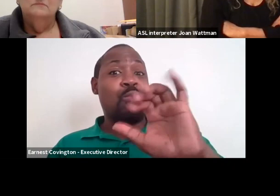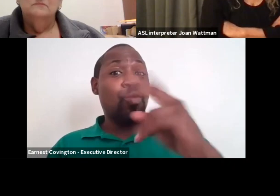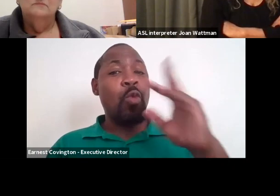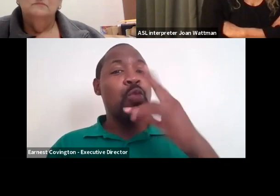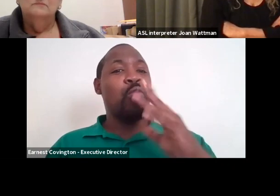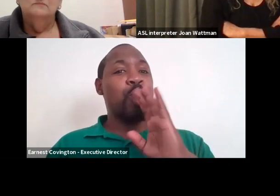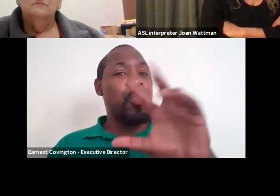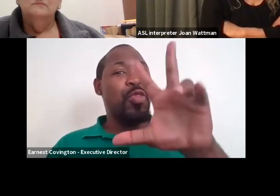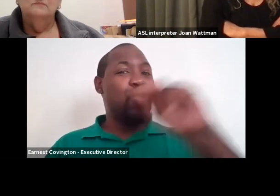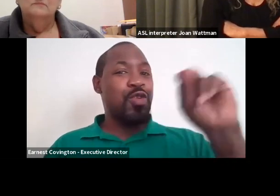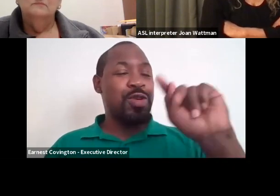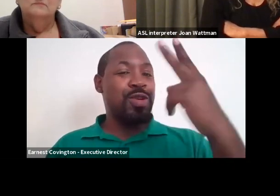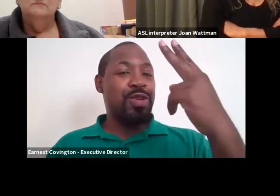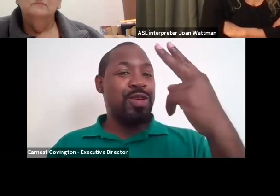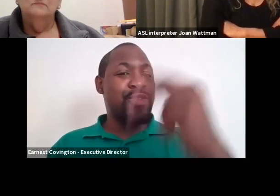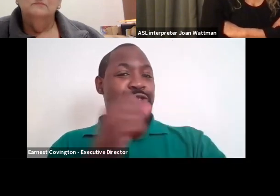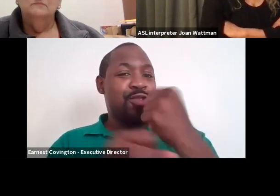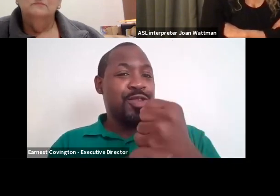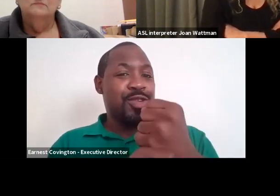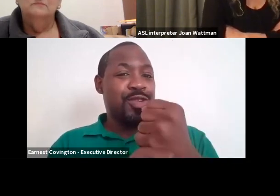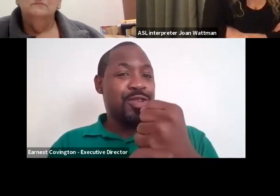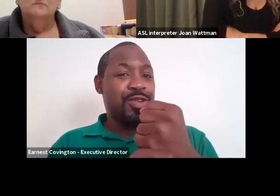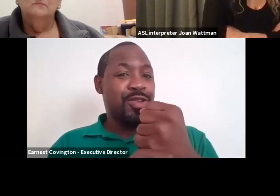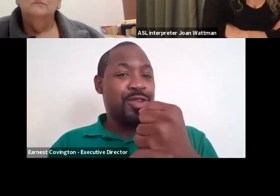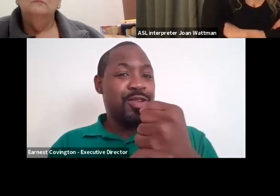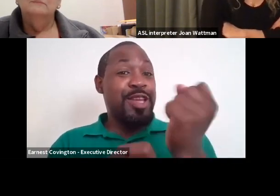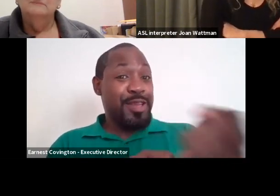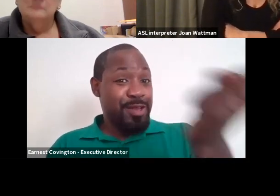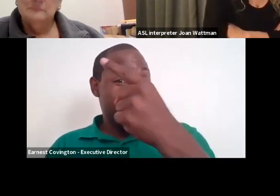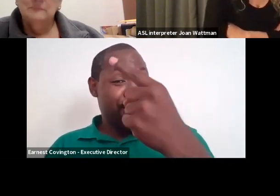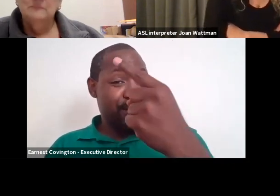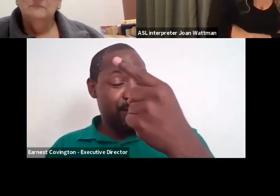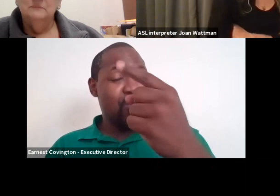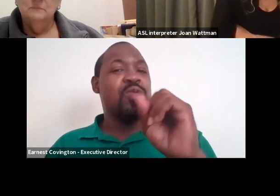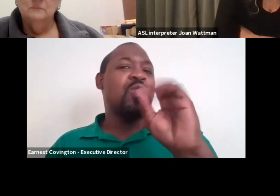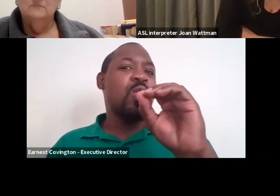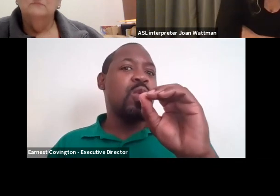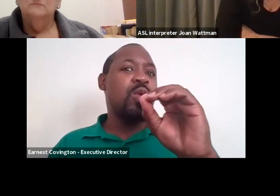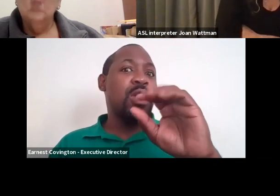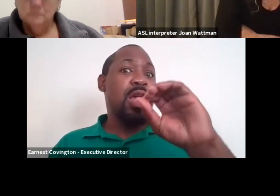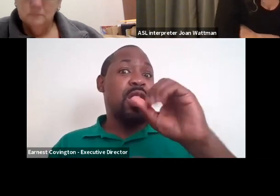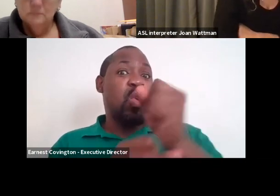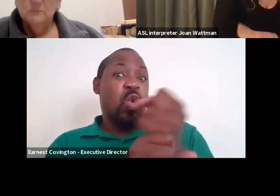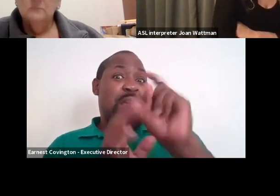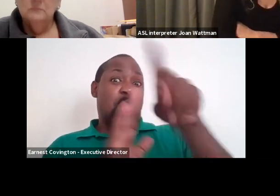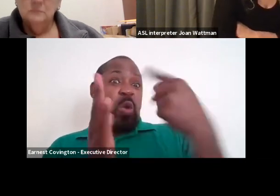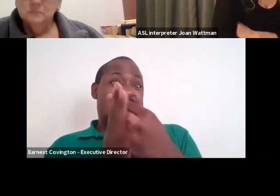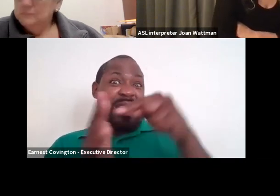for the RICDHH 30th anniversary, which will be the following year.